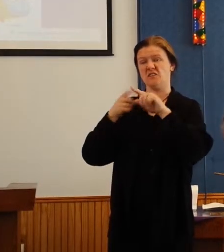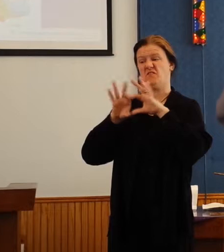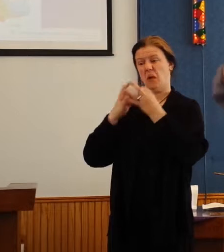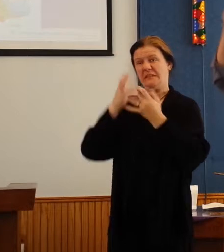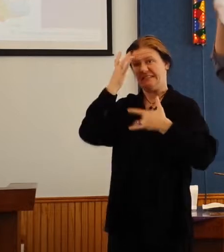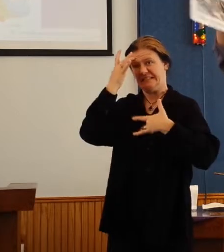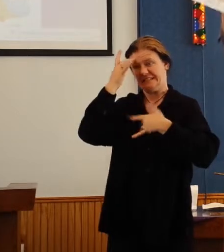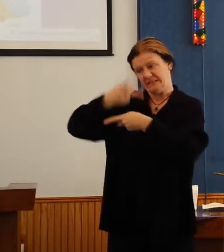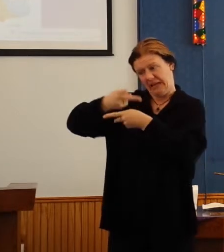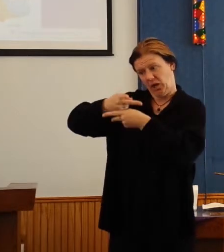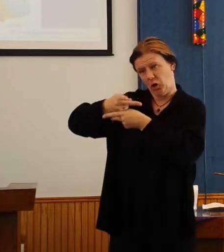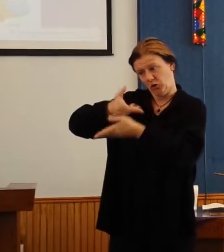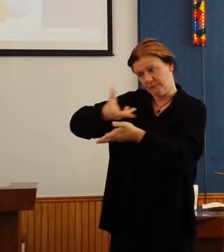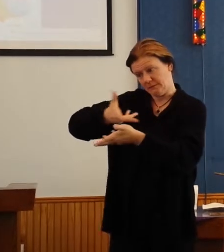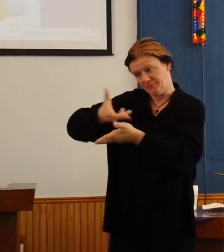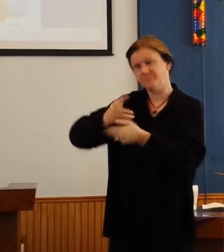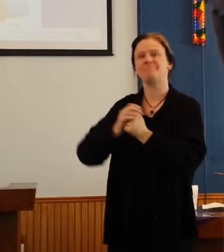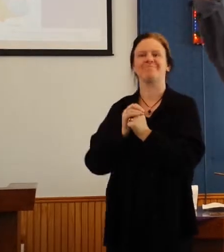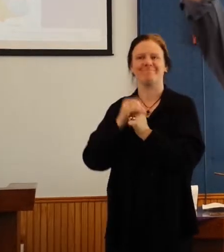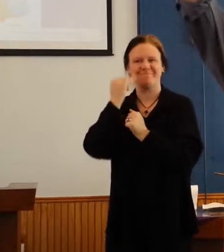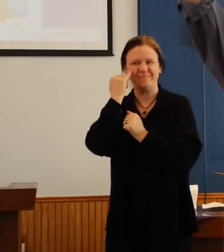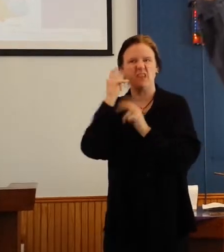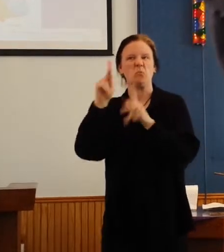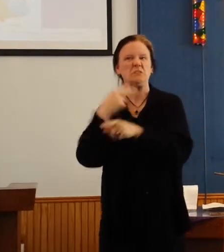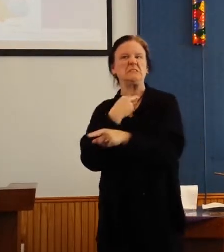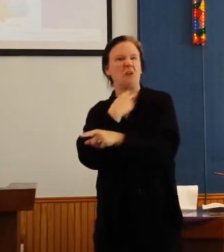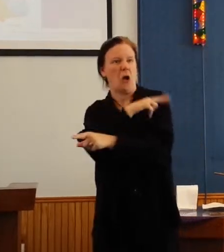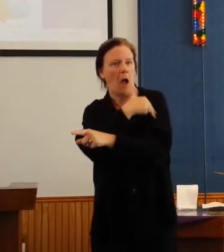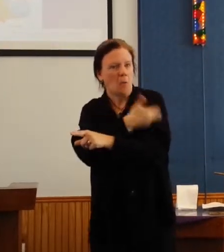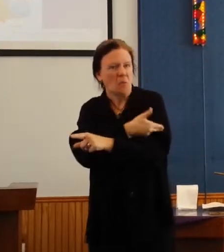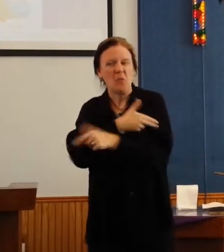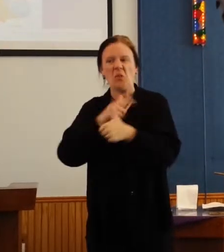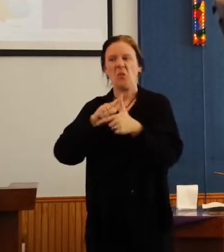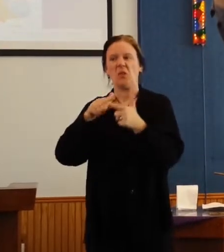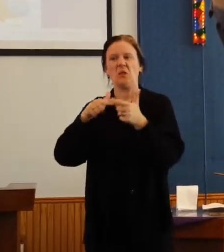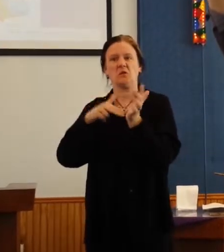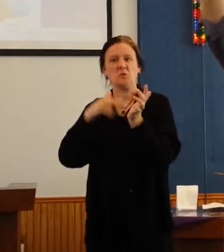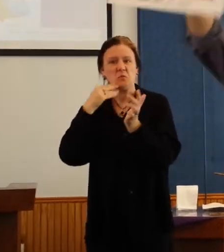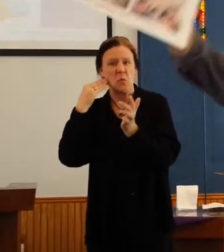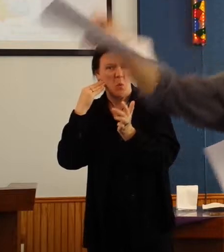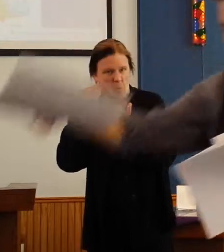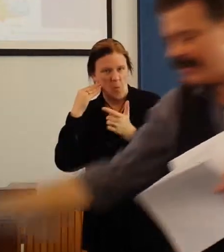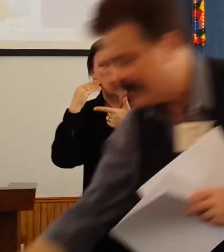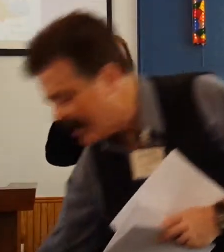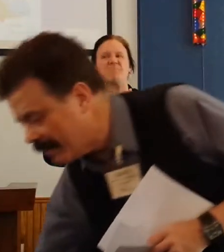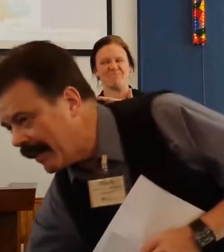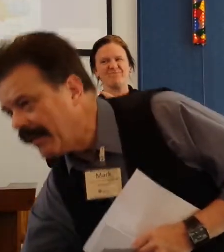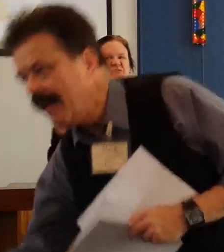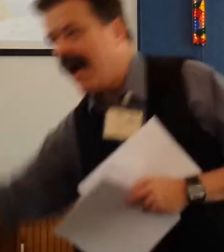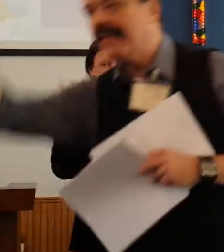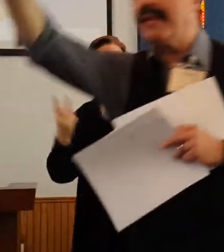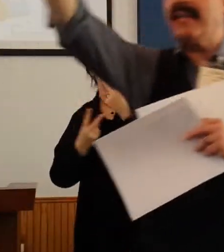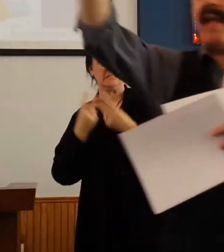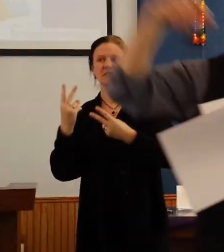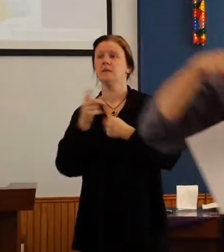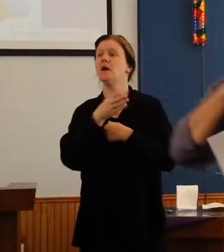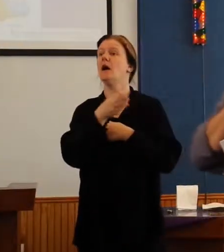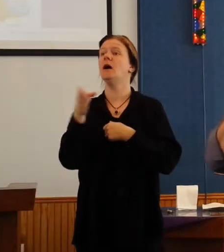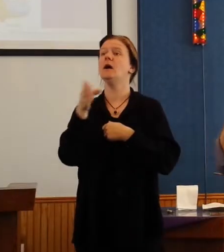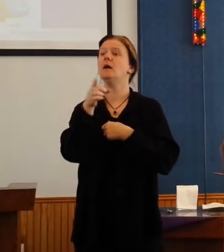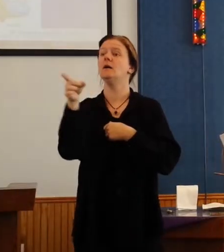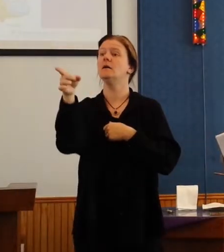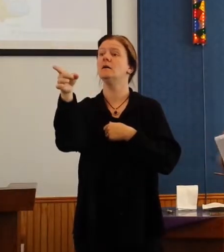There we go. Visiting someone in the hospital who is sick or in a nursing home. That was one that I thought they would talk about. I saw another hand